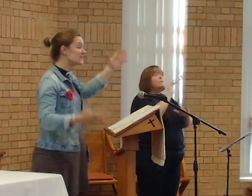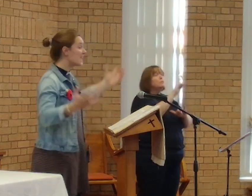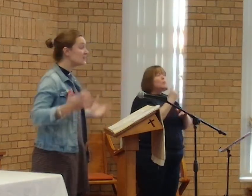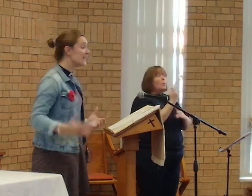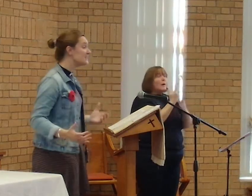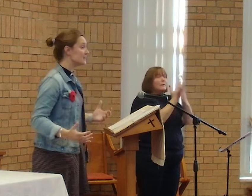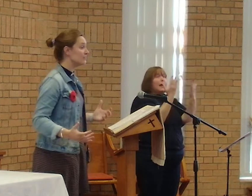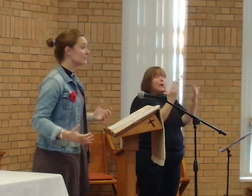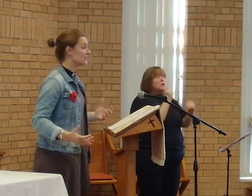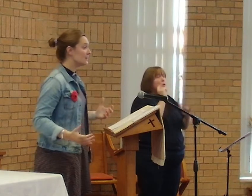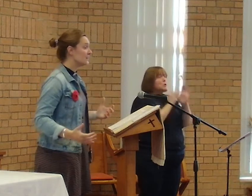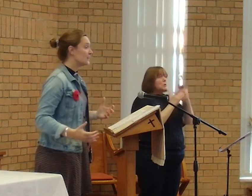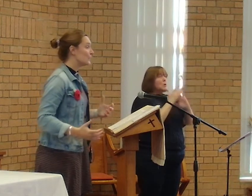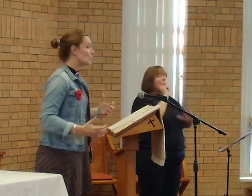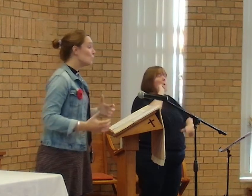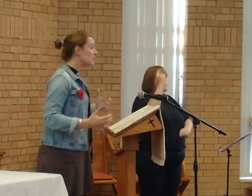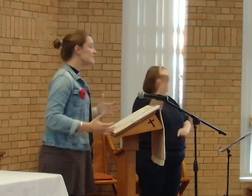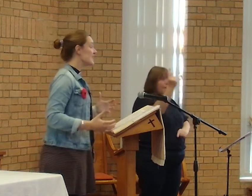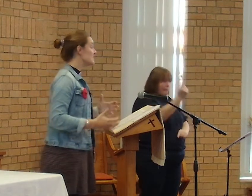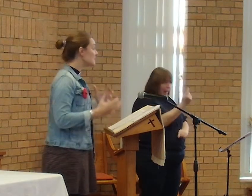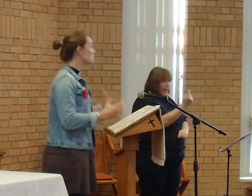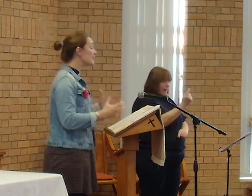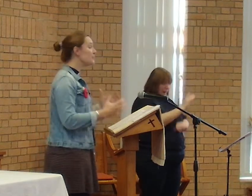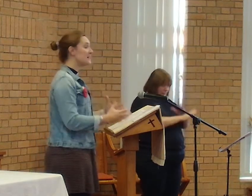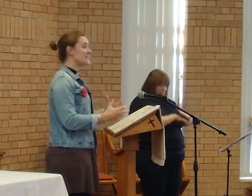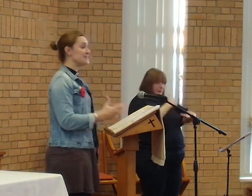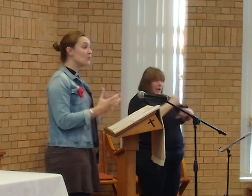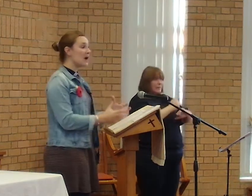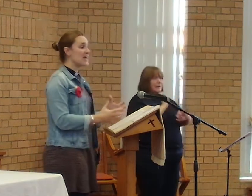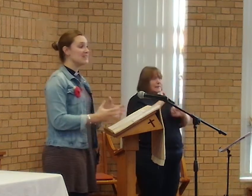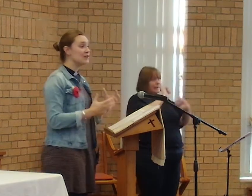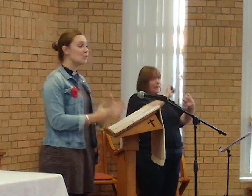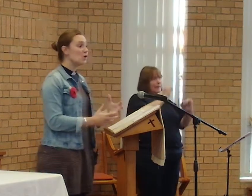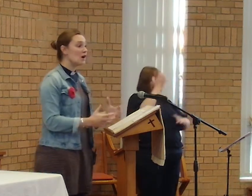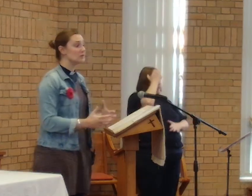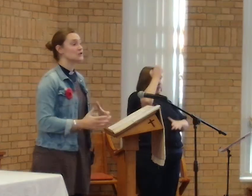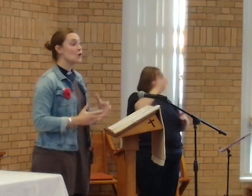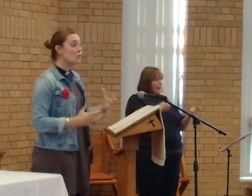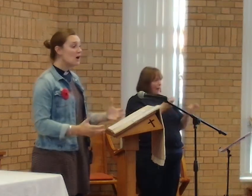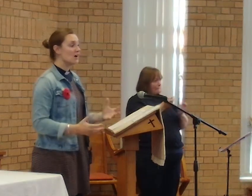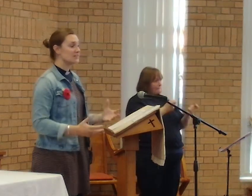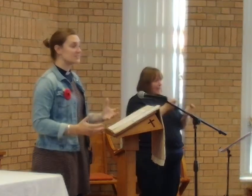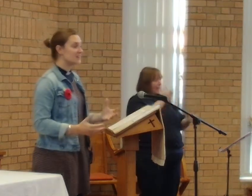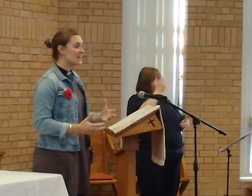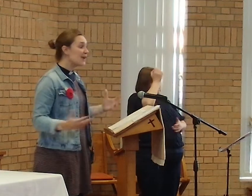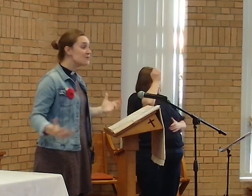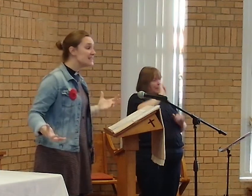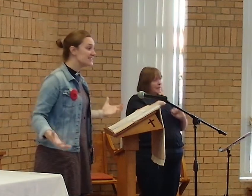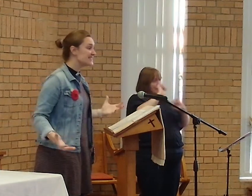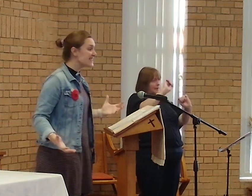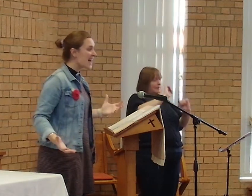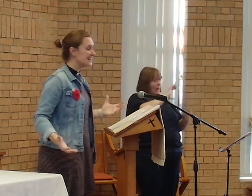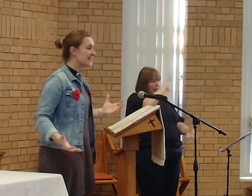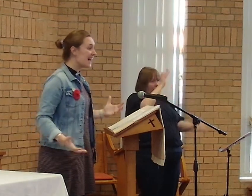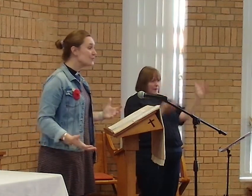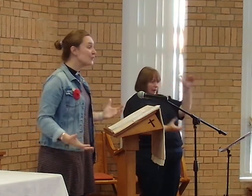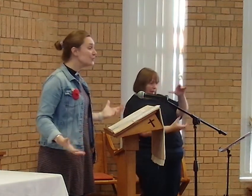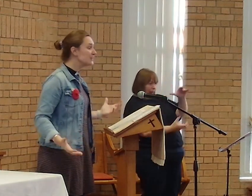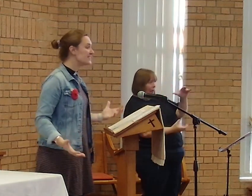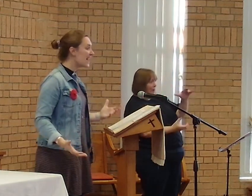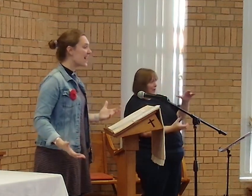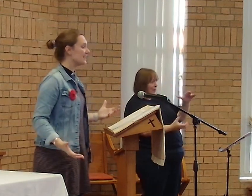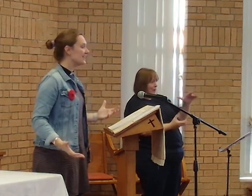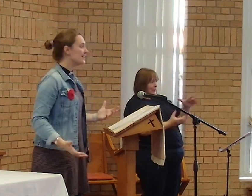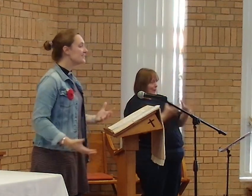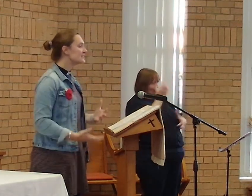this upside down kingdom. One day this will be the way that the world works. How amazing is that? How